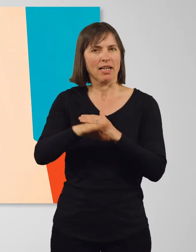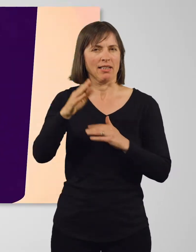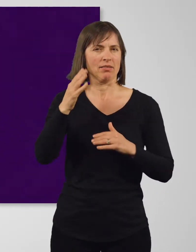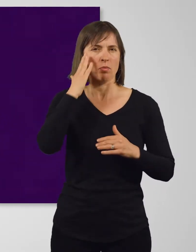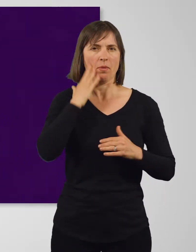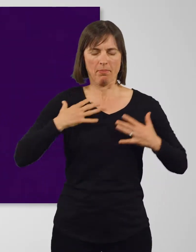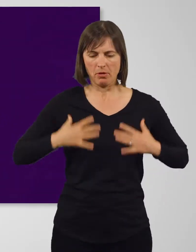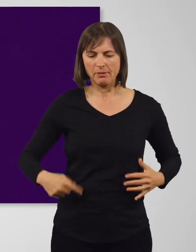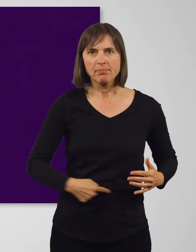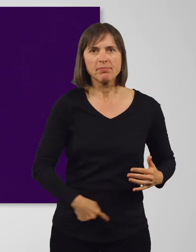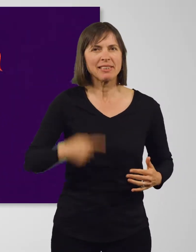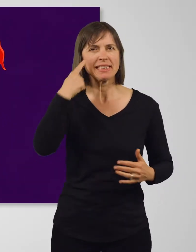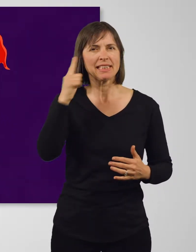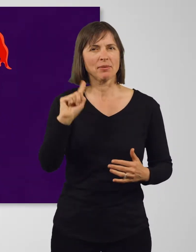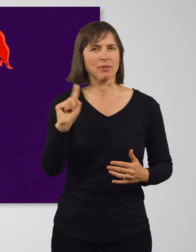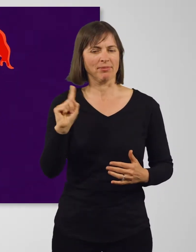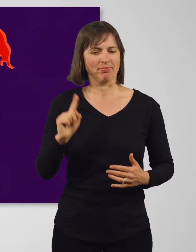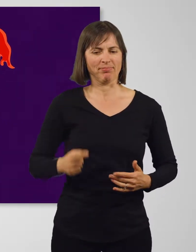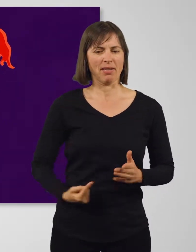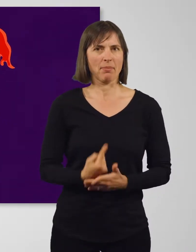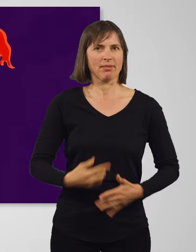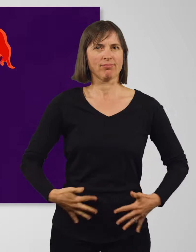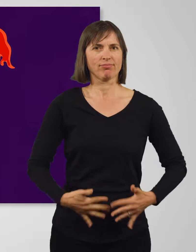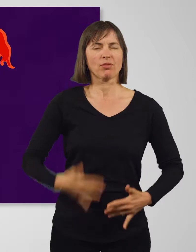body to see what changes cause it to occur.